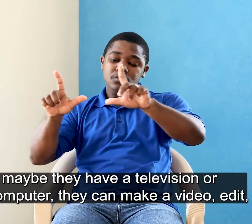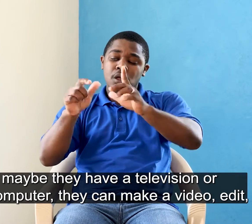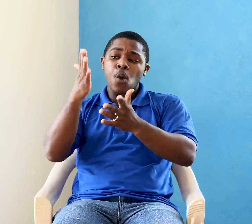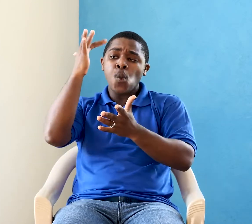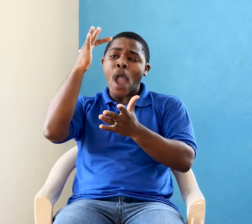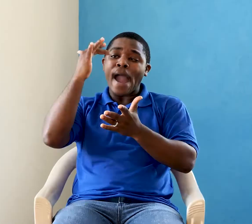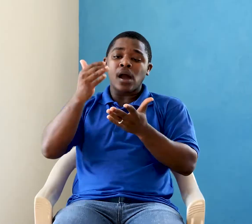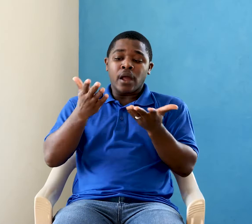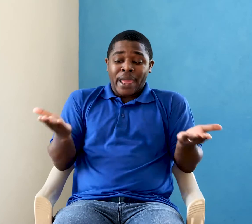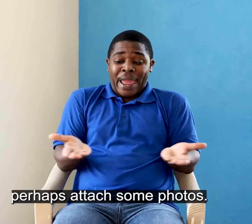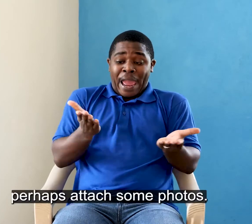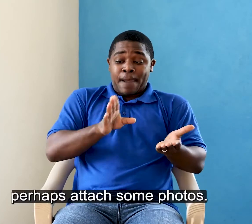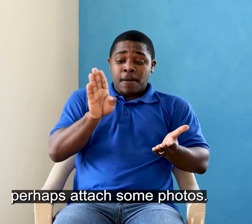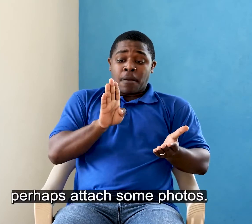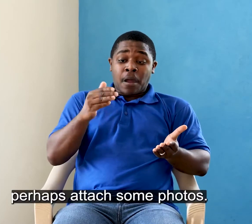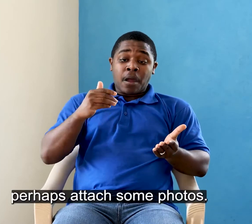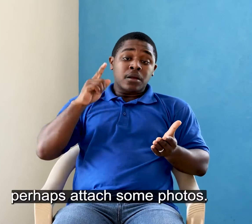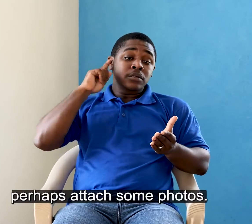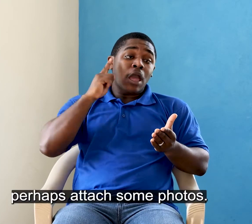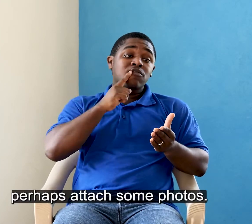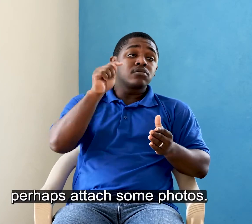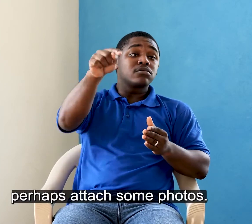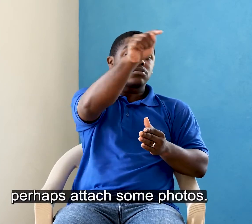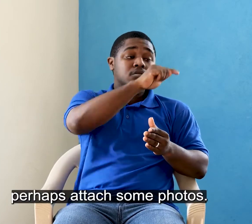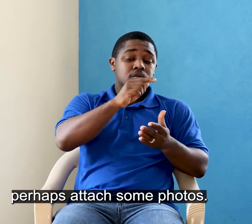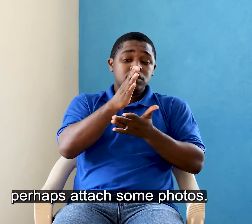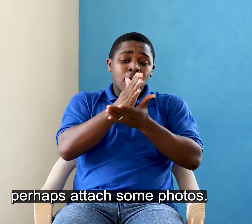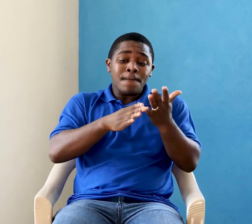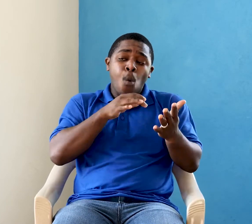edit, perhaps attach some photos.